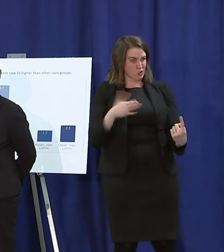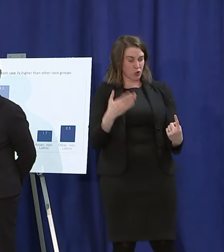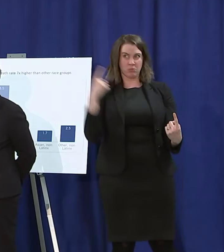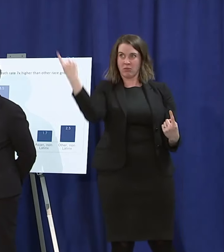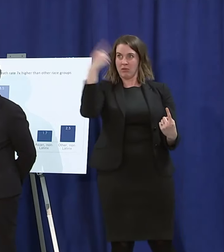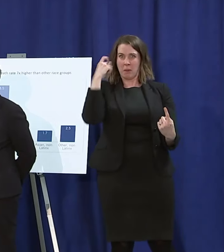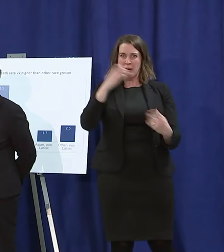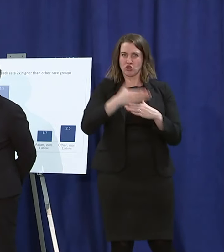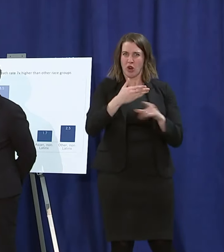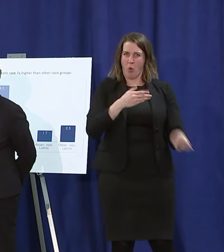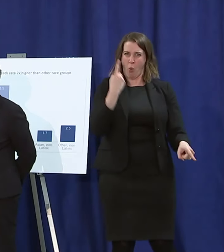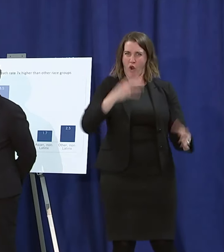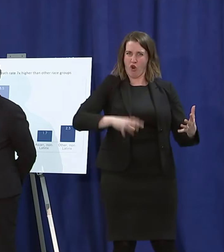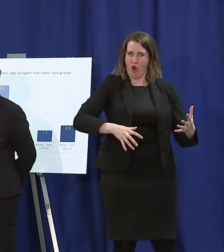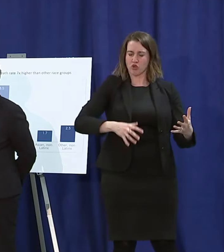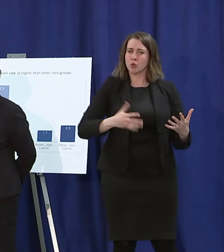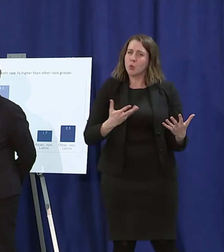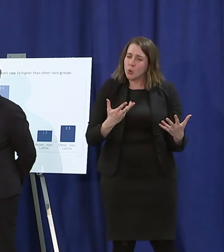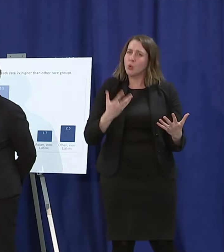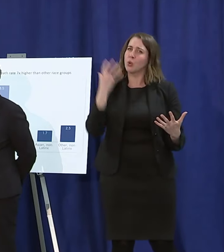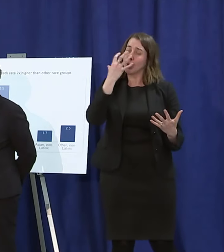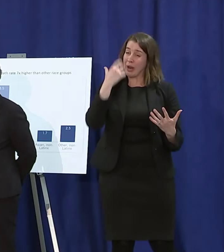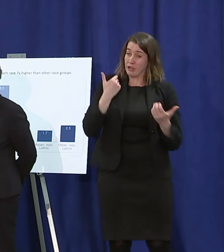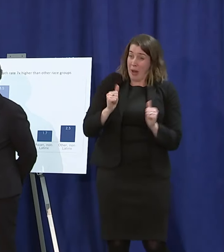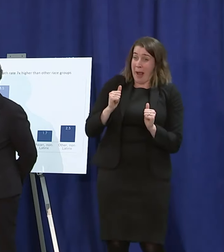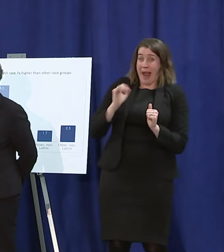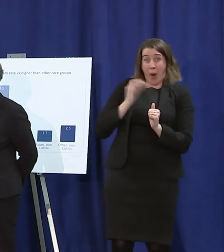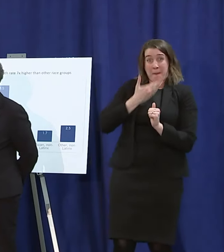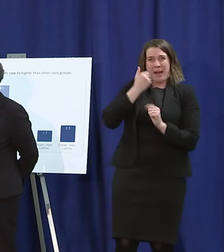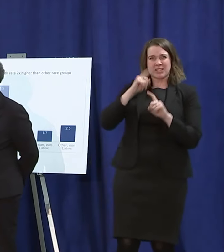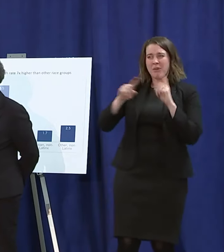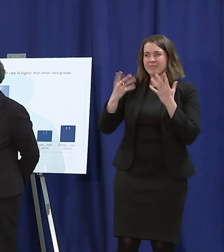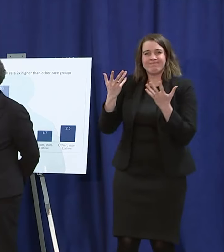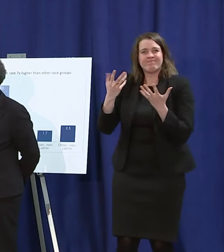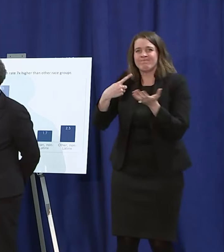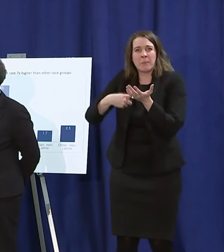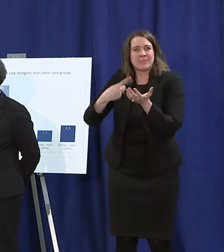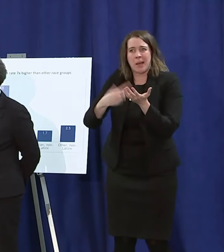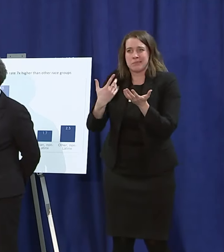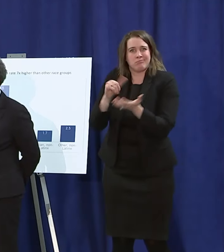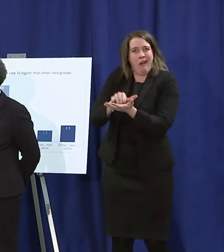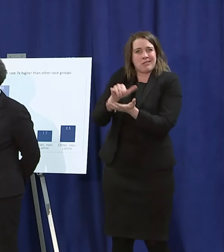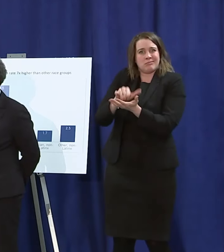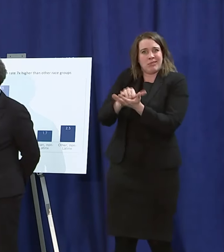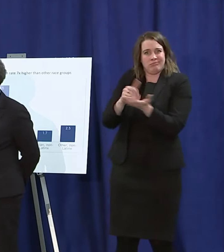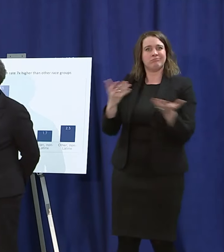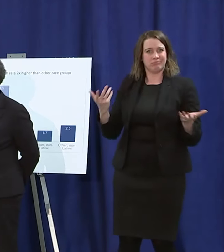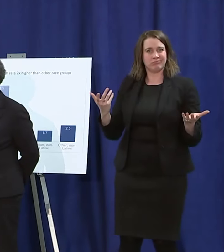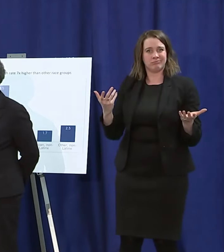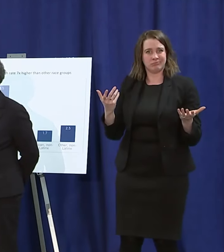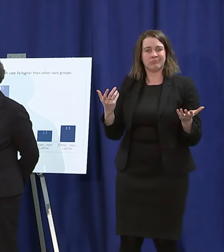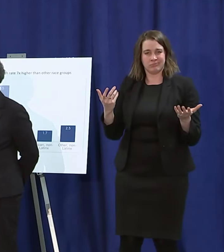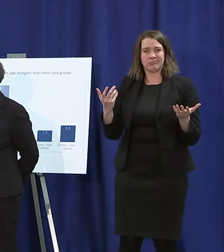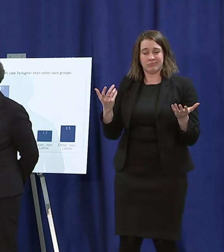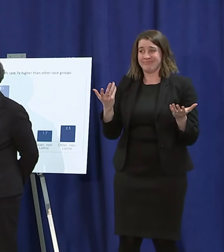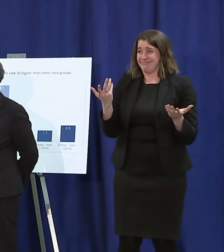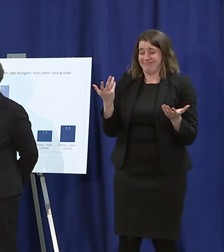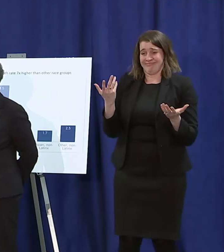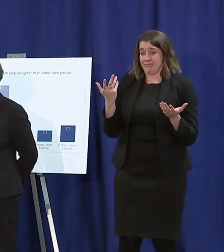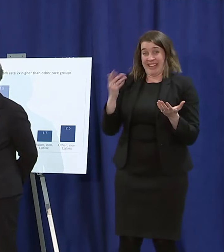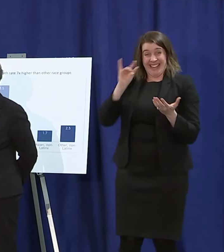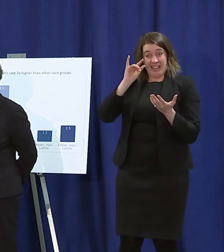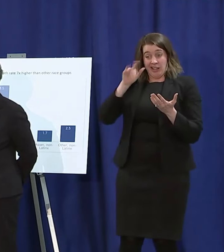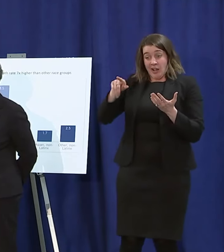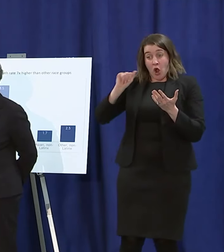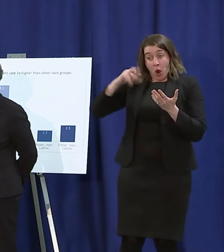they're doing all their best within their home, but they're doing that. So when we talk about calling out bad behavior, even within apartment buildings, for people to say there's only going to be